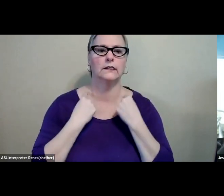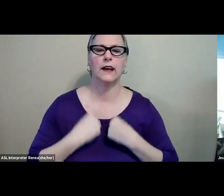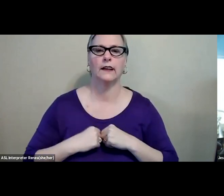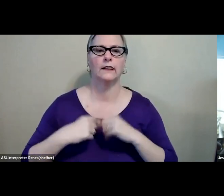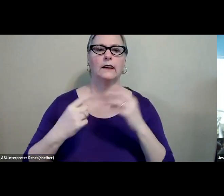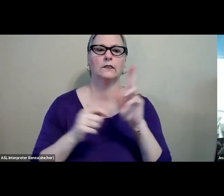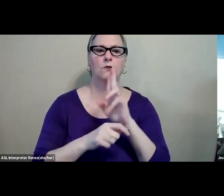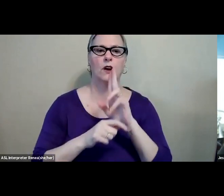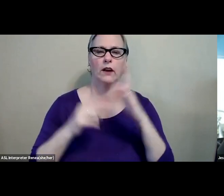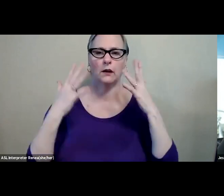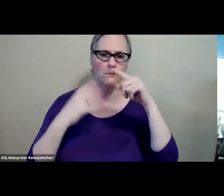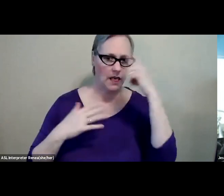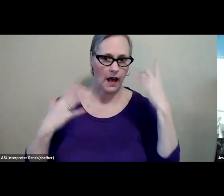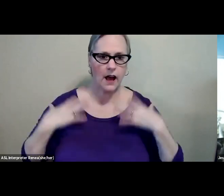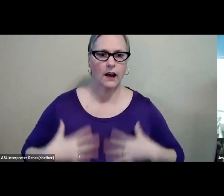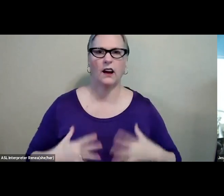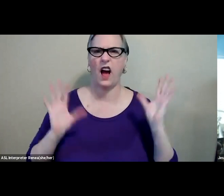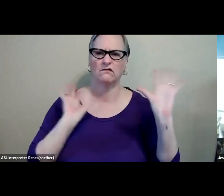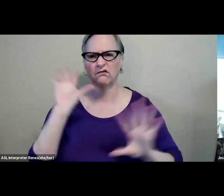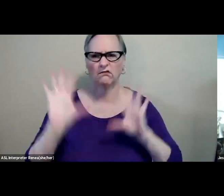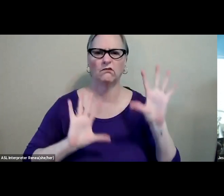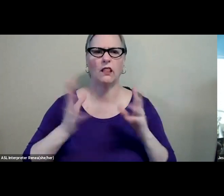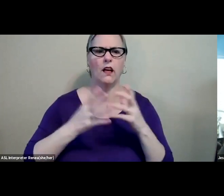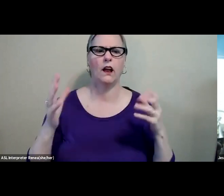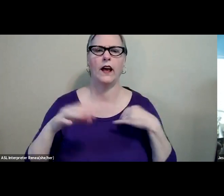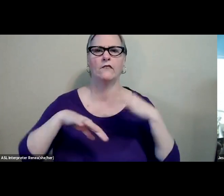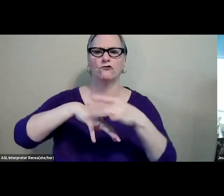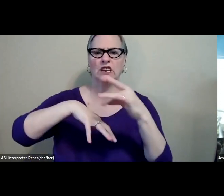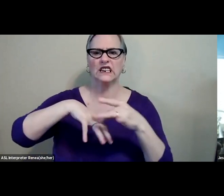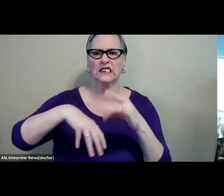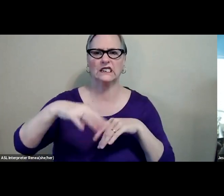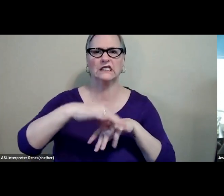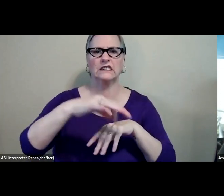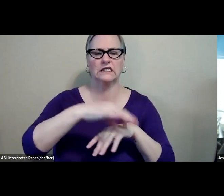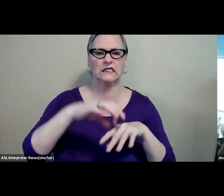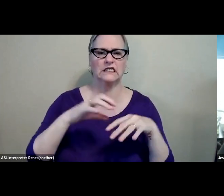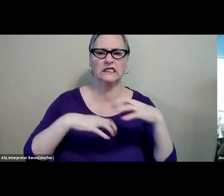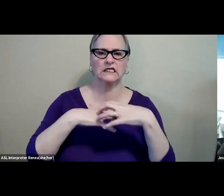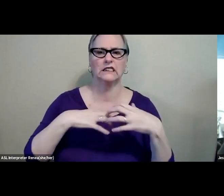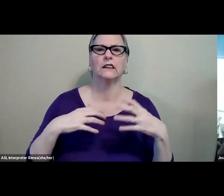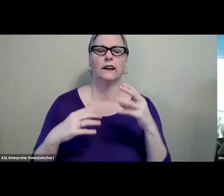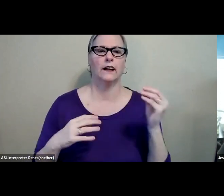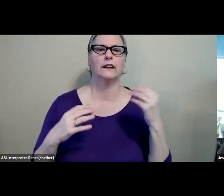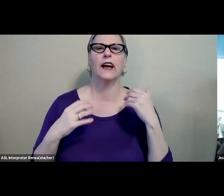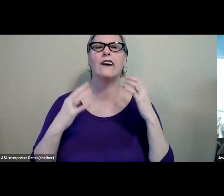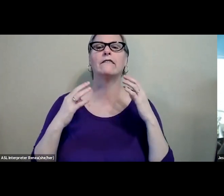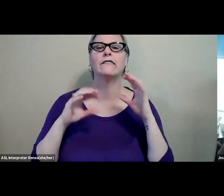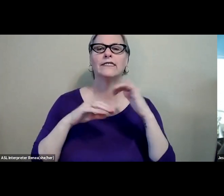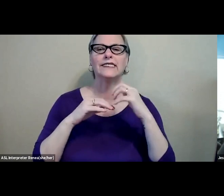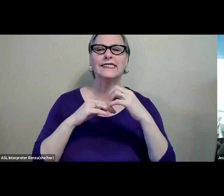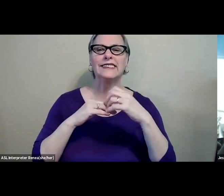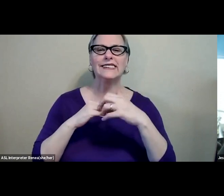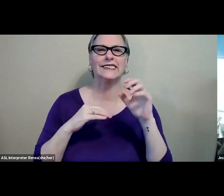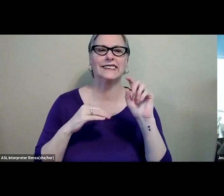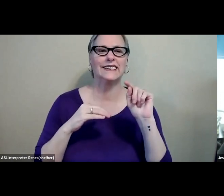all black i talk with my hands a lot and have rings all over um my fingers and my i have tattoos on my fingers that say